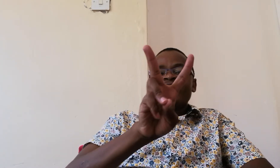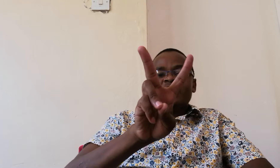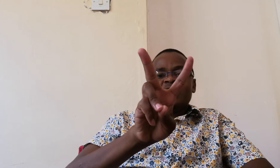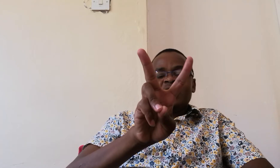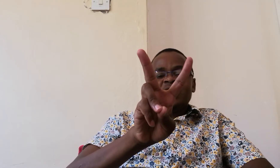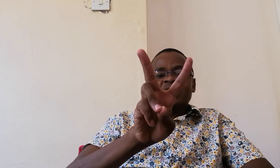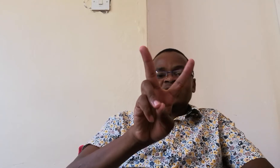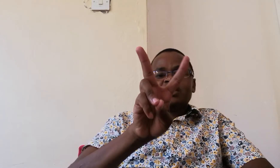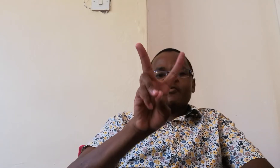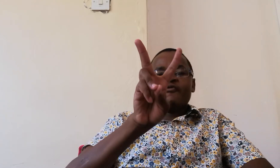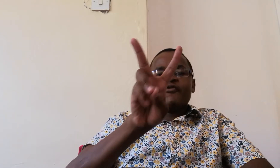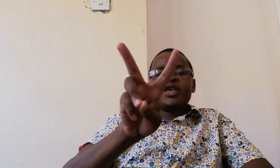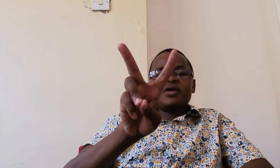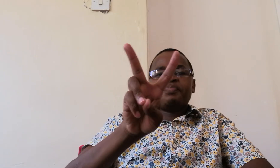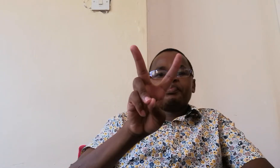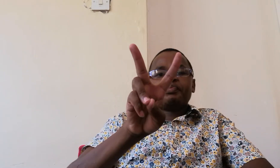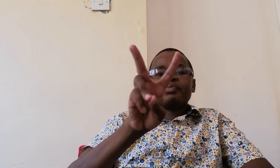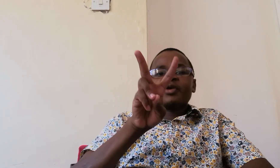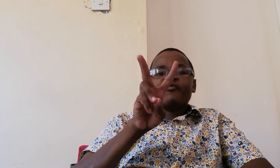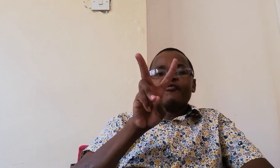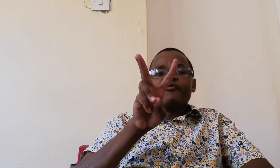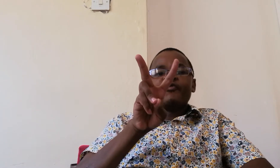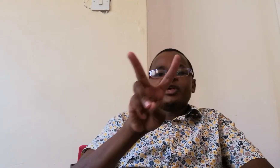V like this. V, V.